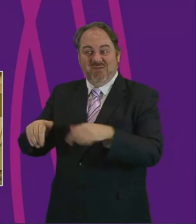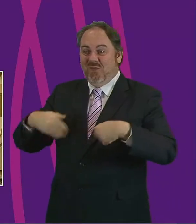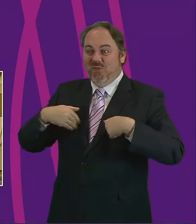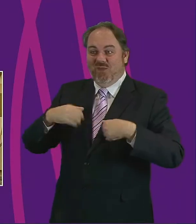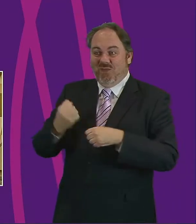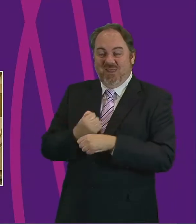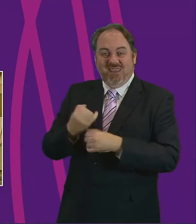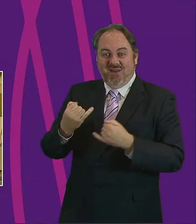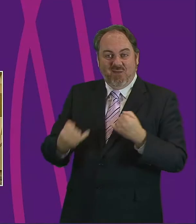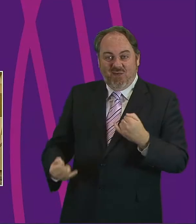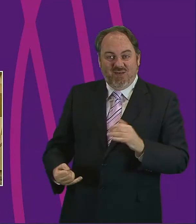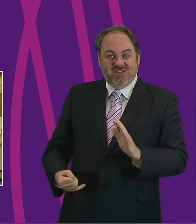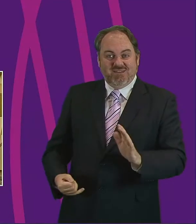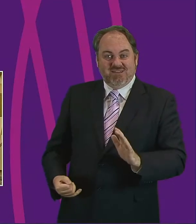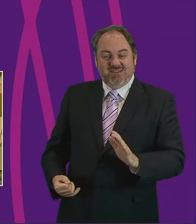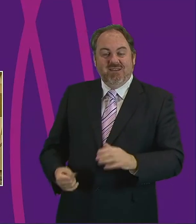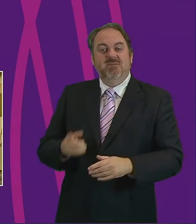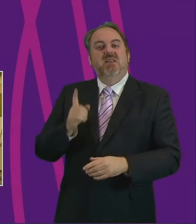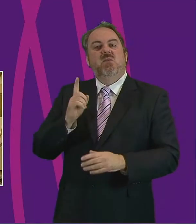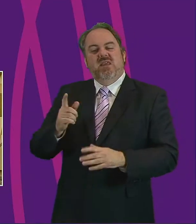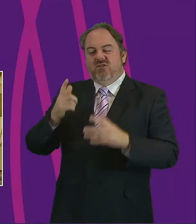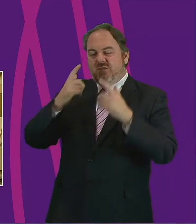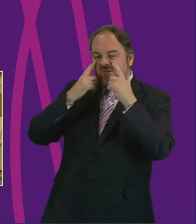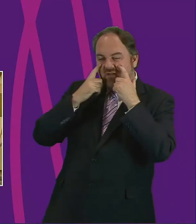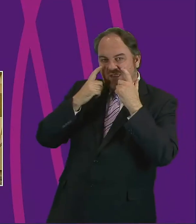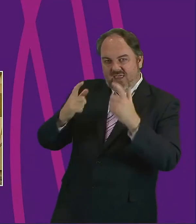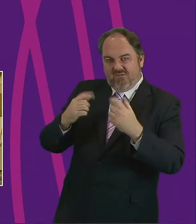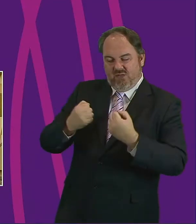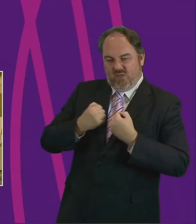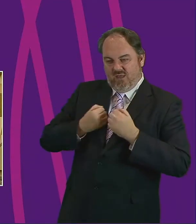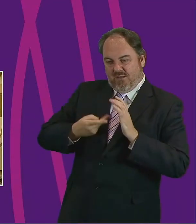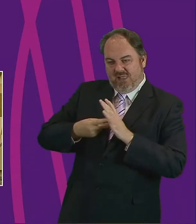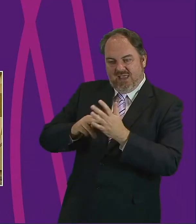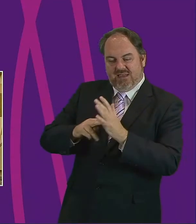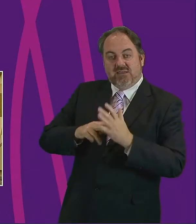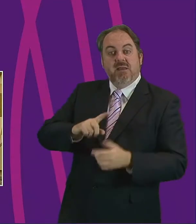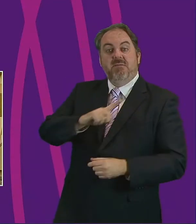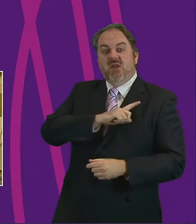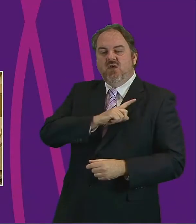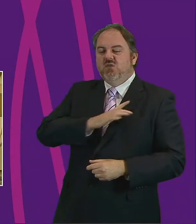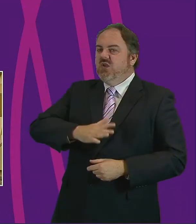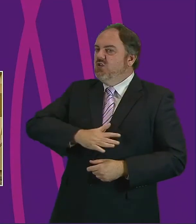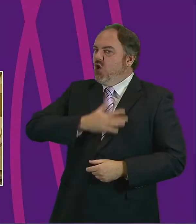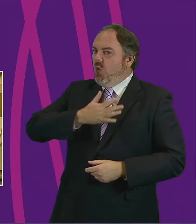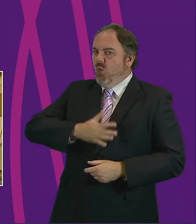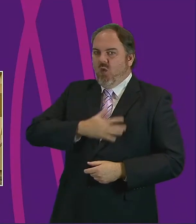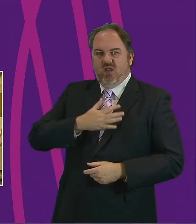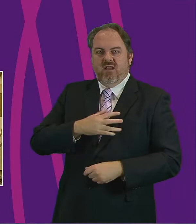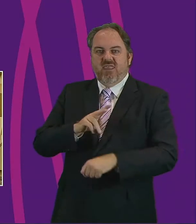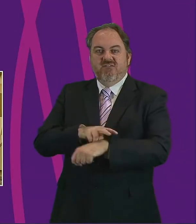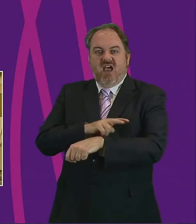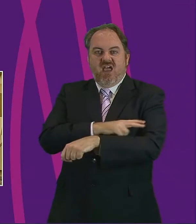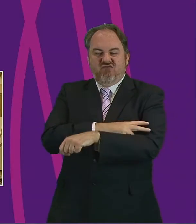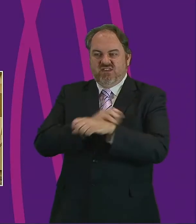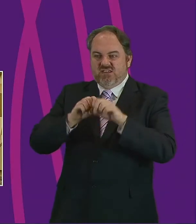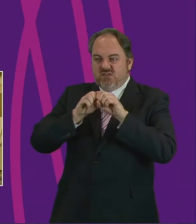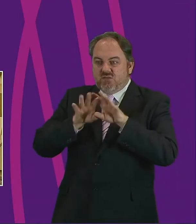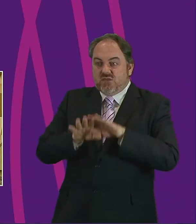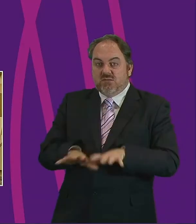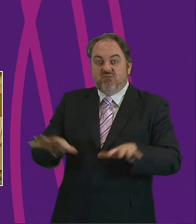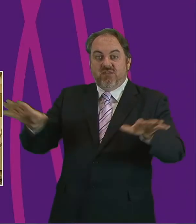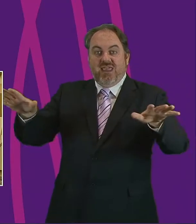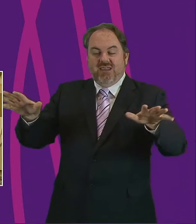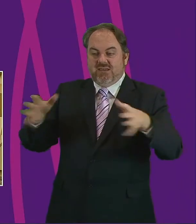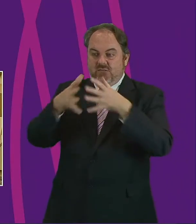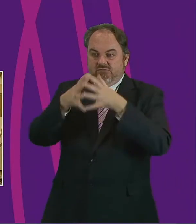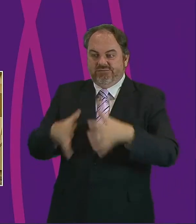do. We have to do that cautiously, because we cannot allow the virus to run away with us again and get a grip again, but